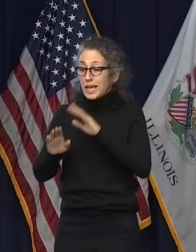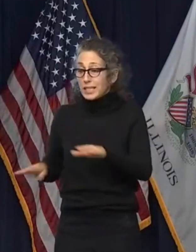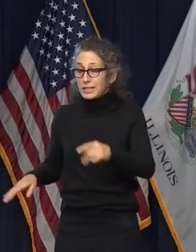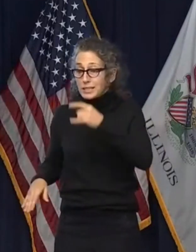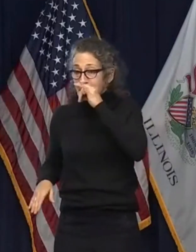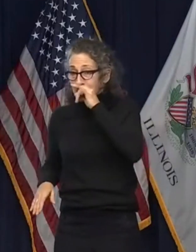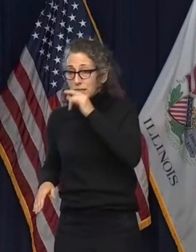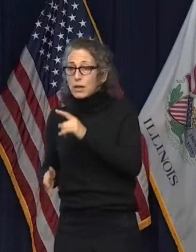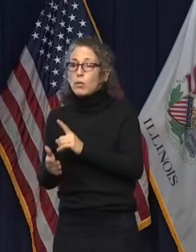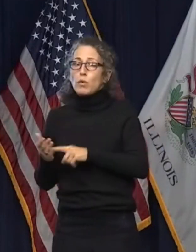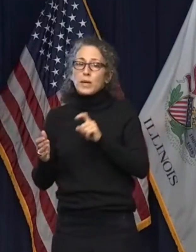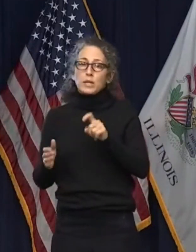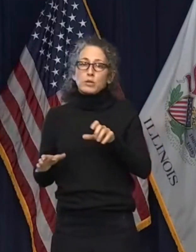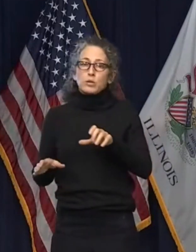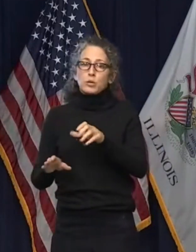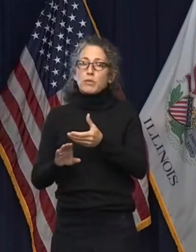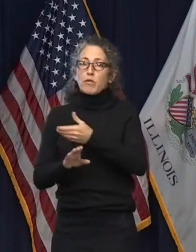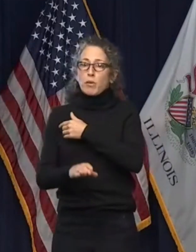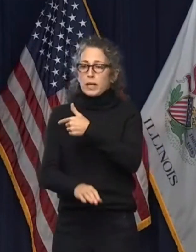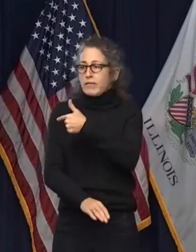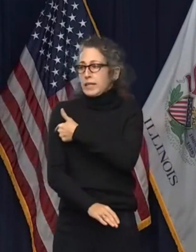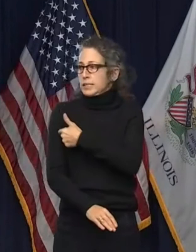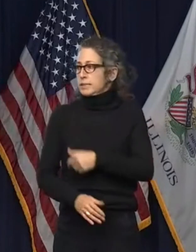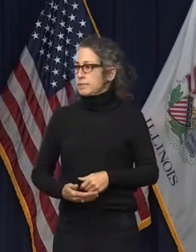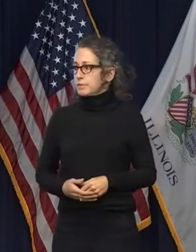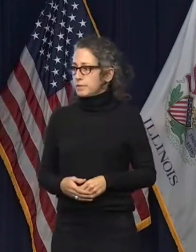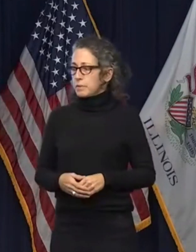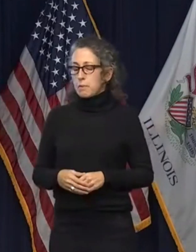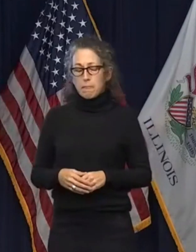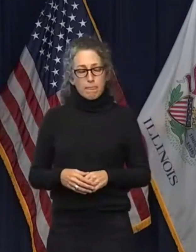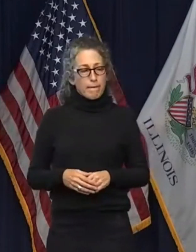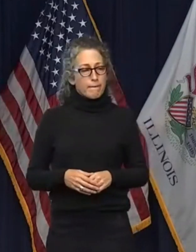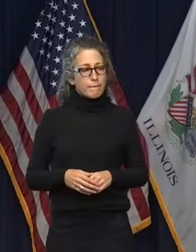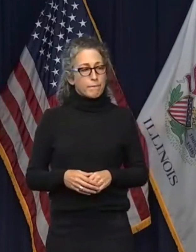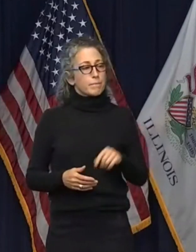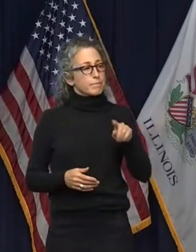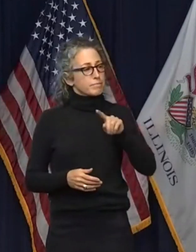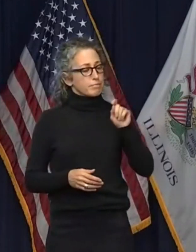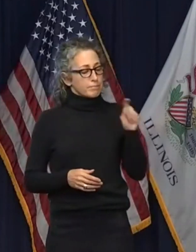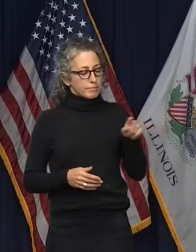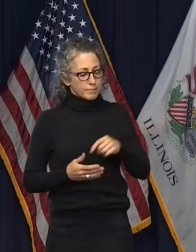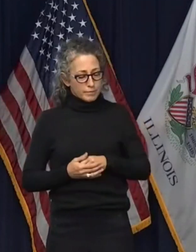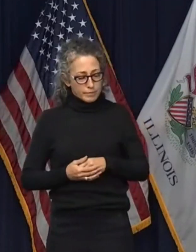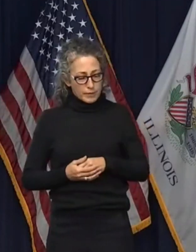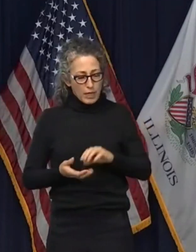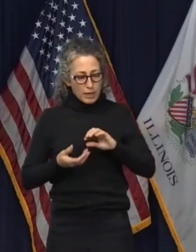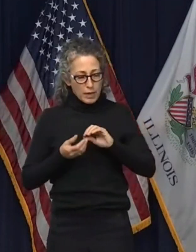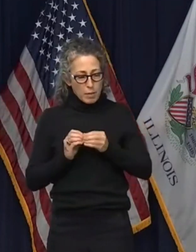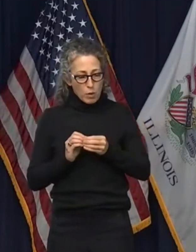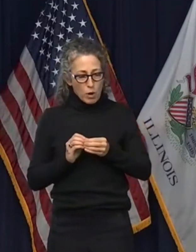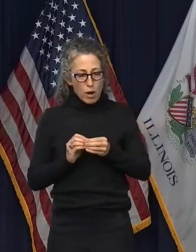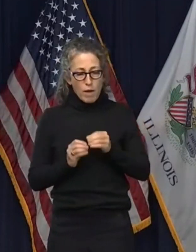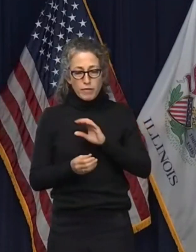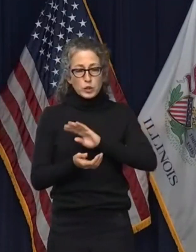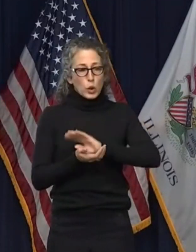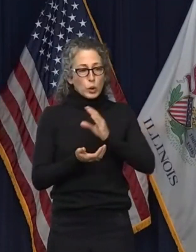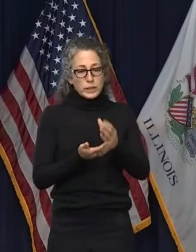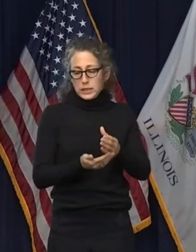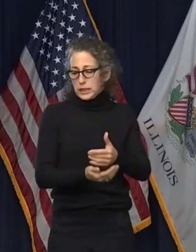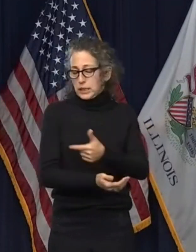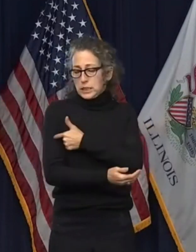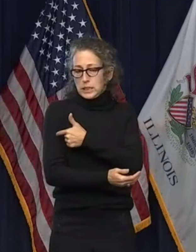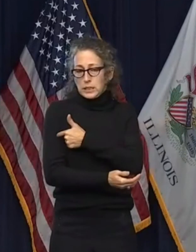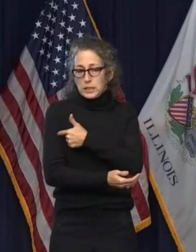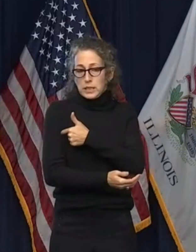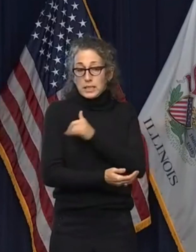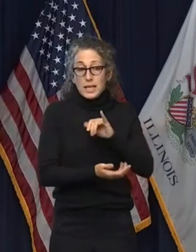what needs to be mandated around that. And then Dan Petrella has one you can probably answer as well. Has the number of doses for the Pfizer vaccine in Illinois changed